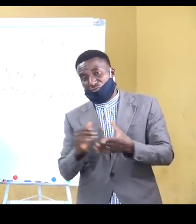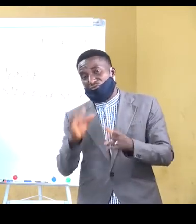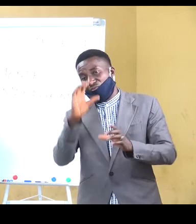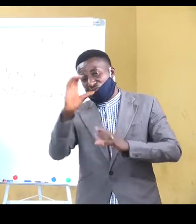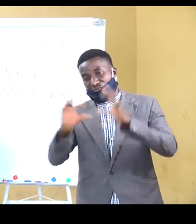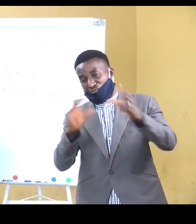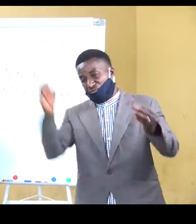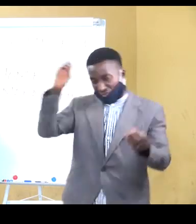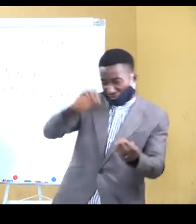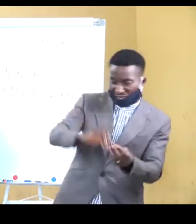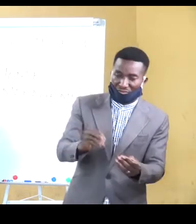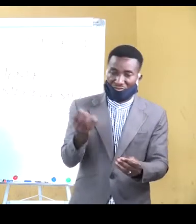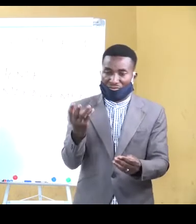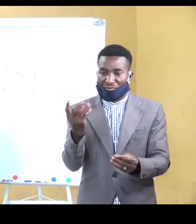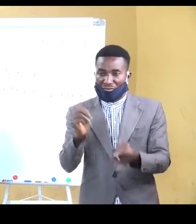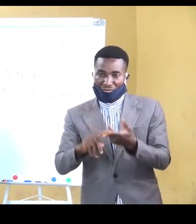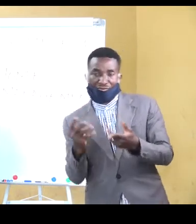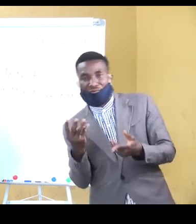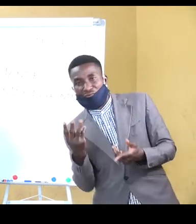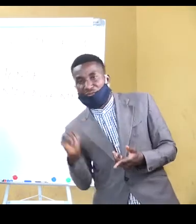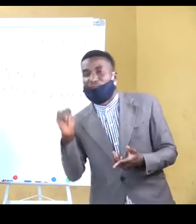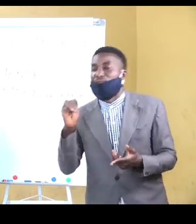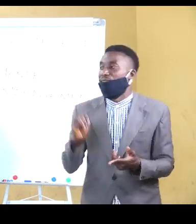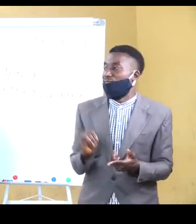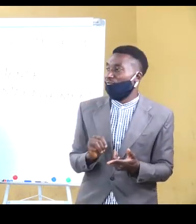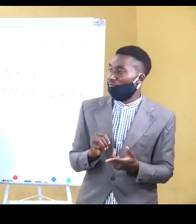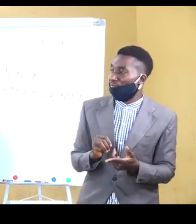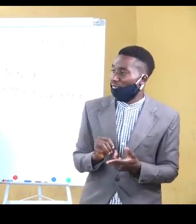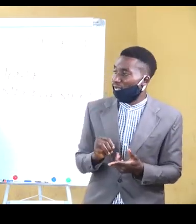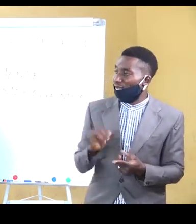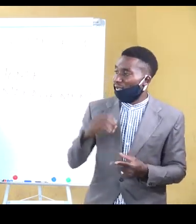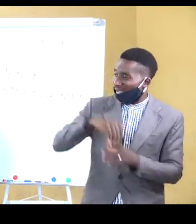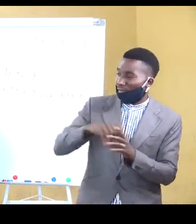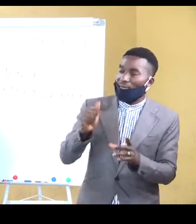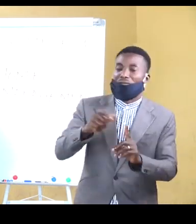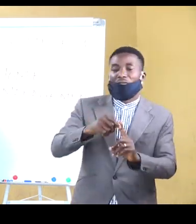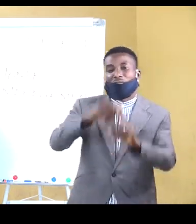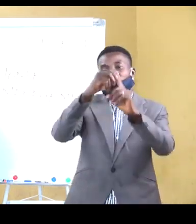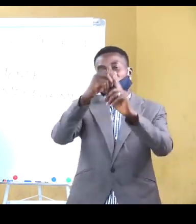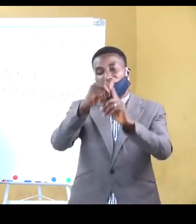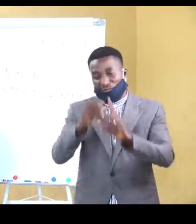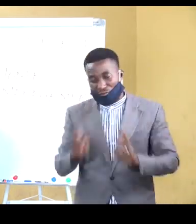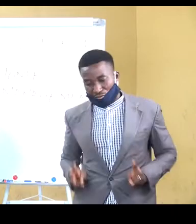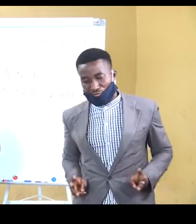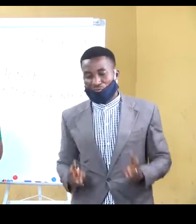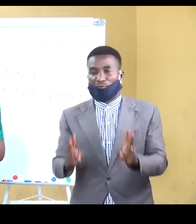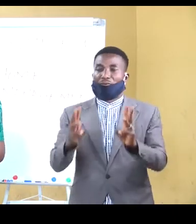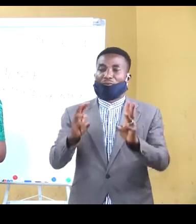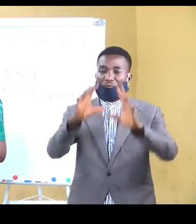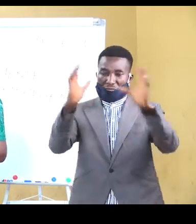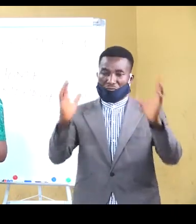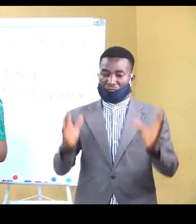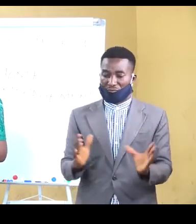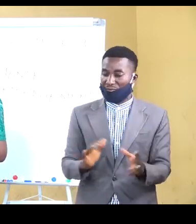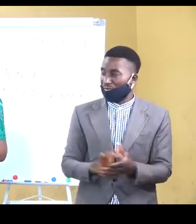is processing, and then also they could also be kept in specially designed equipment or